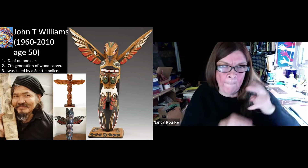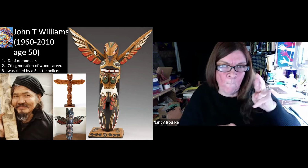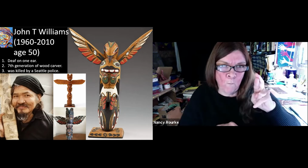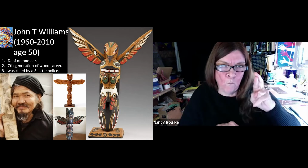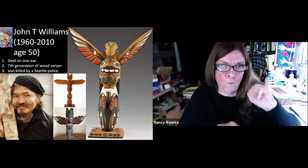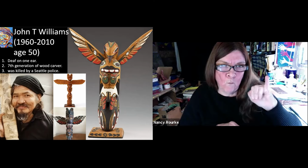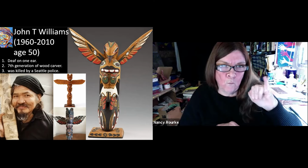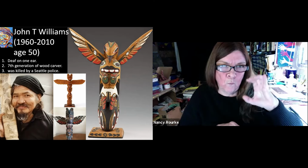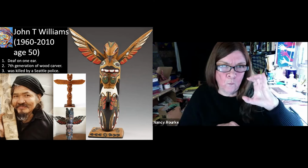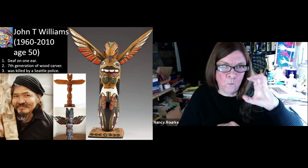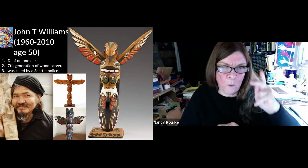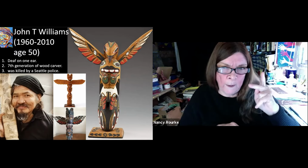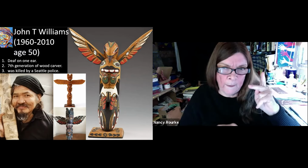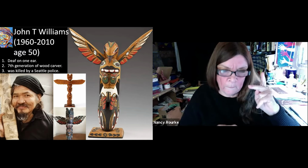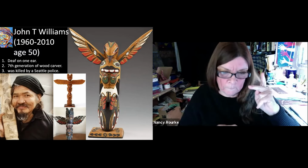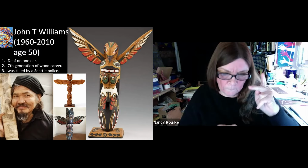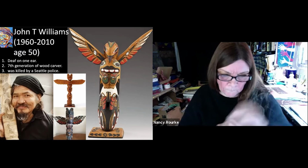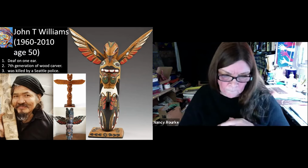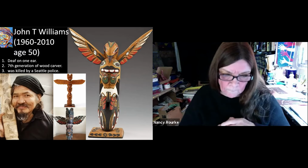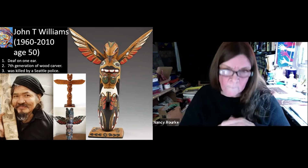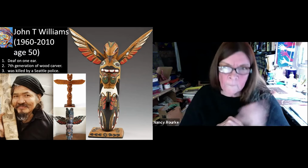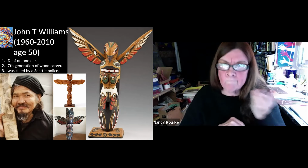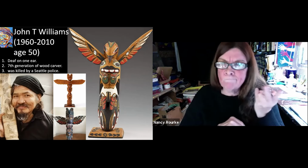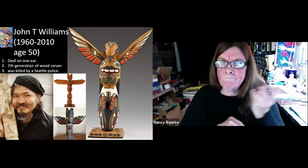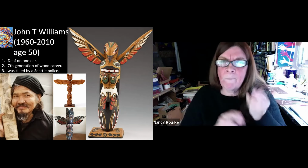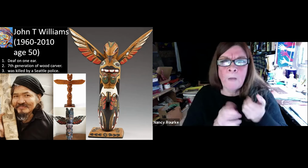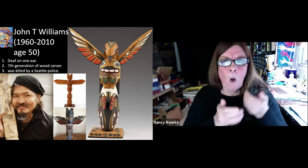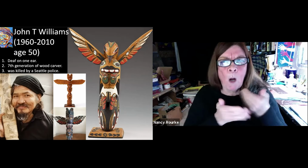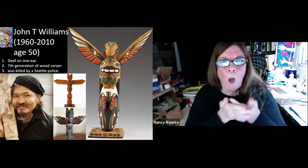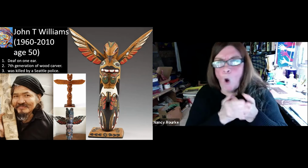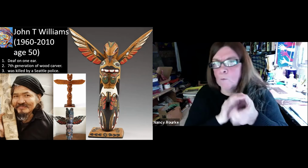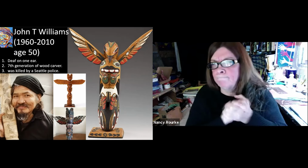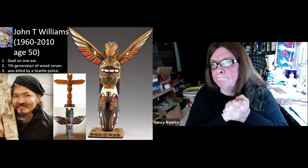John also has a brother by the name of Rick.